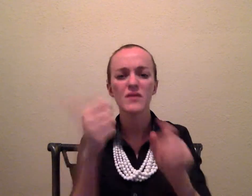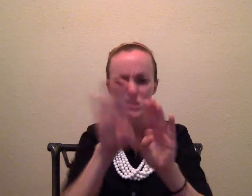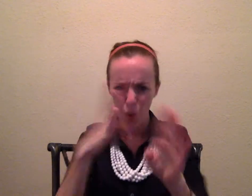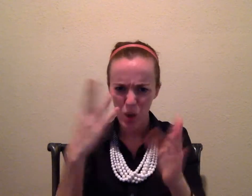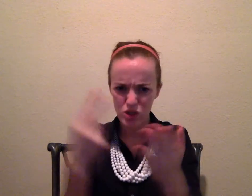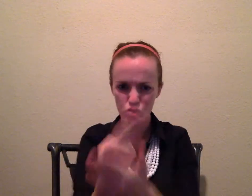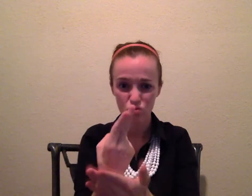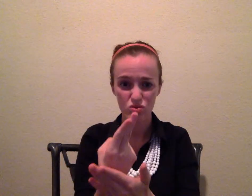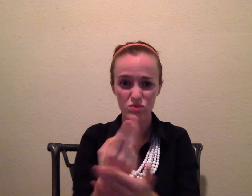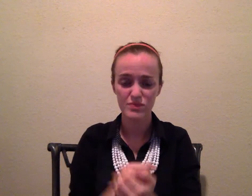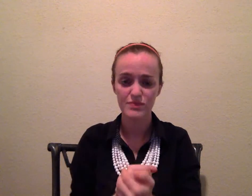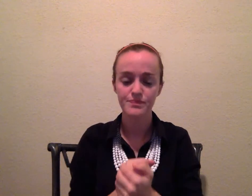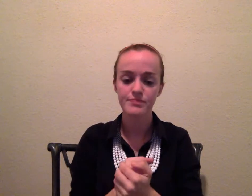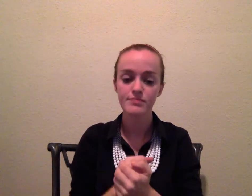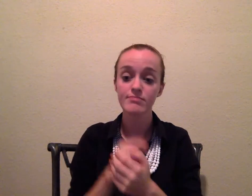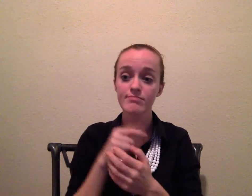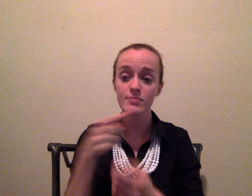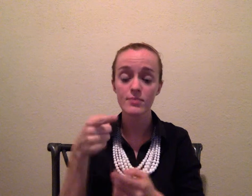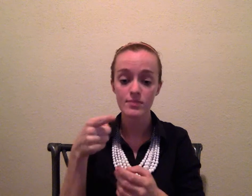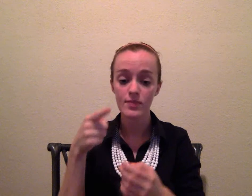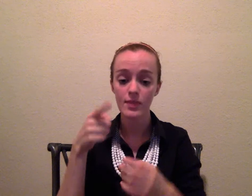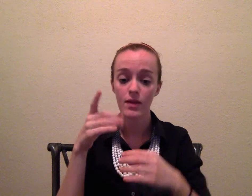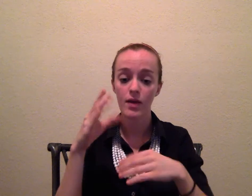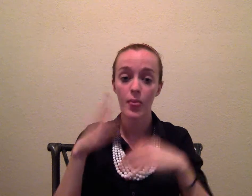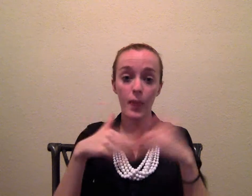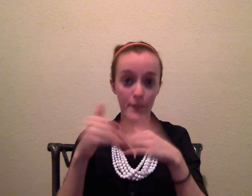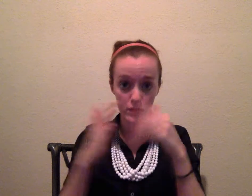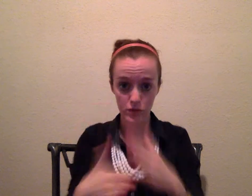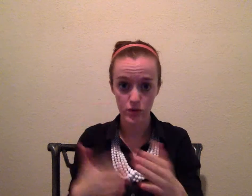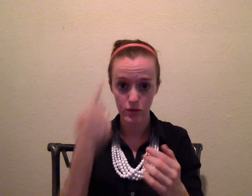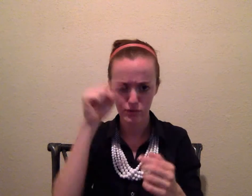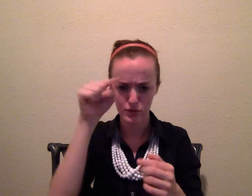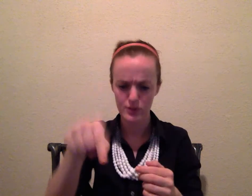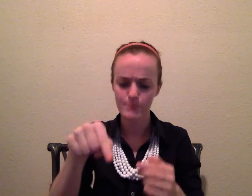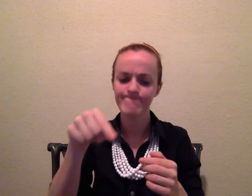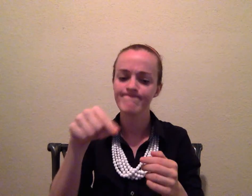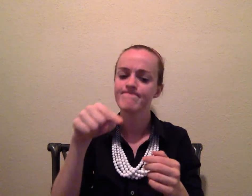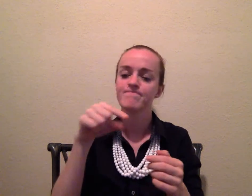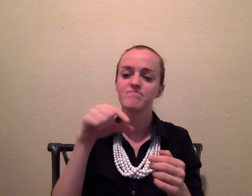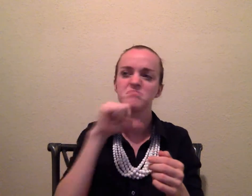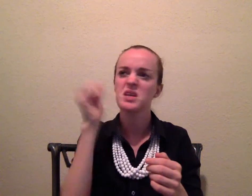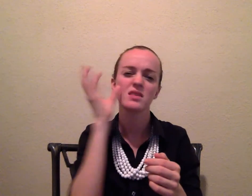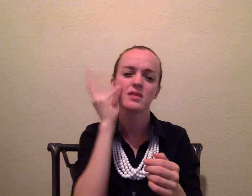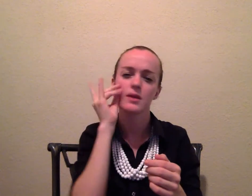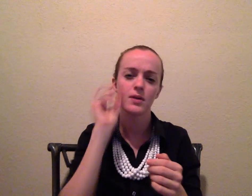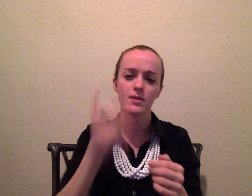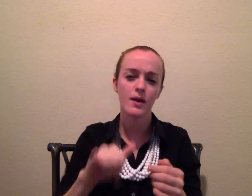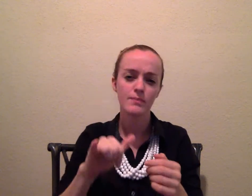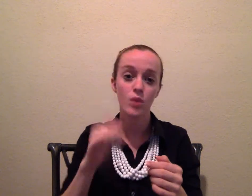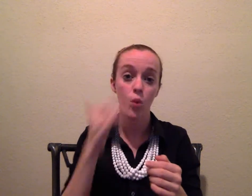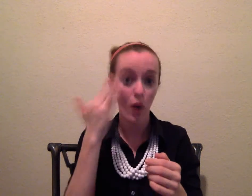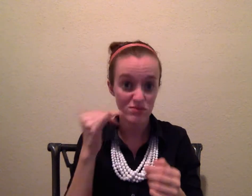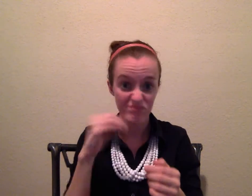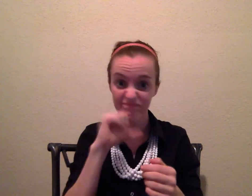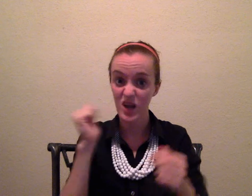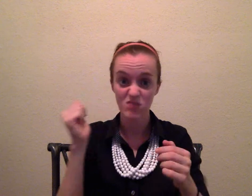not wheelchair users. So yes, it gives access, but not quite there. Consider this building. I'm